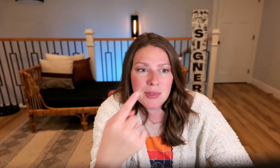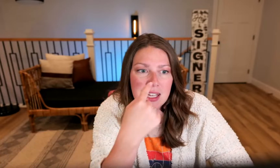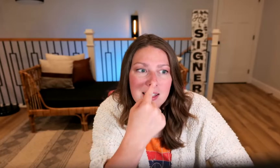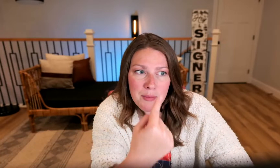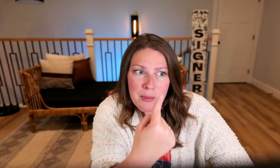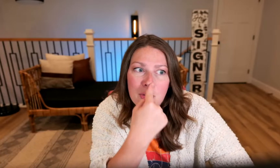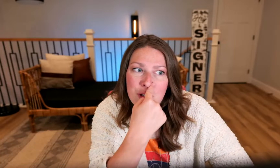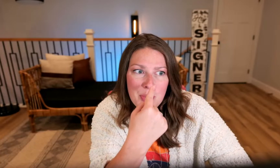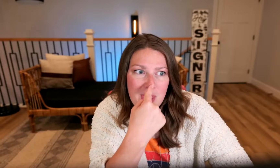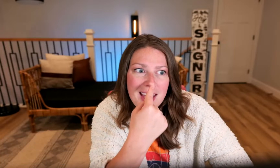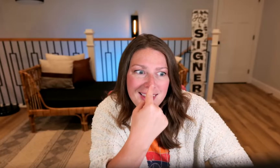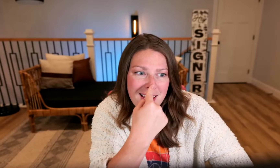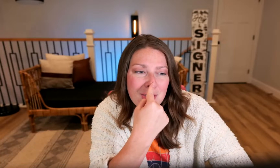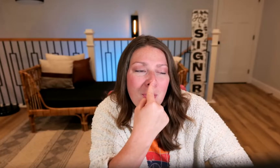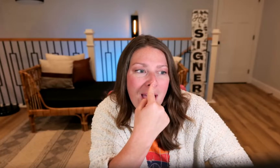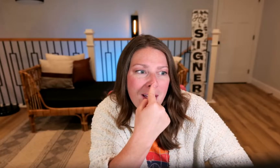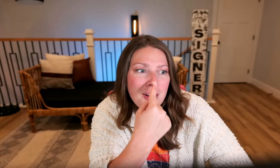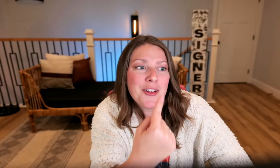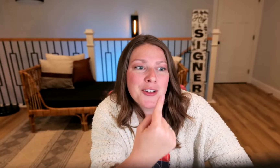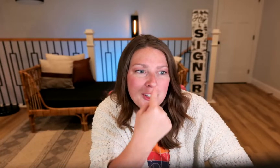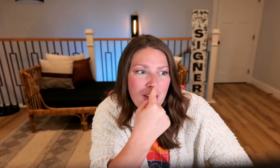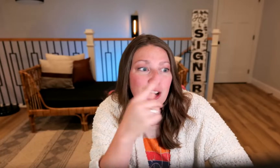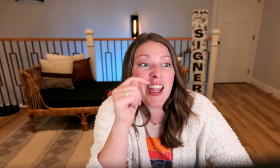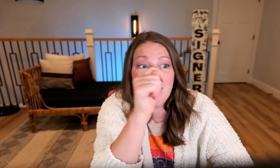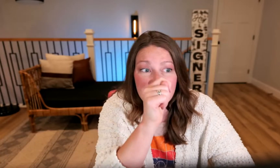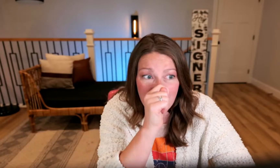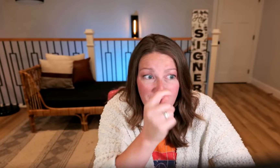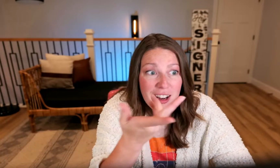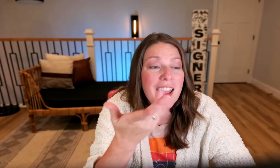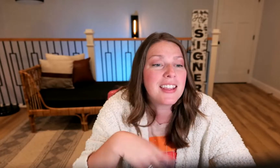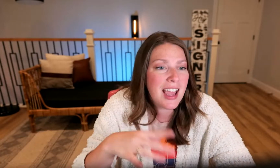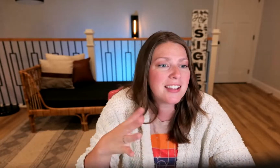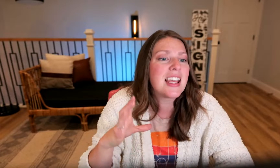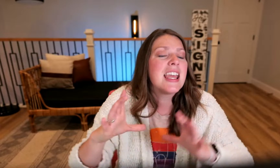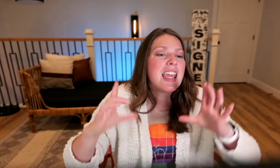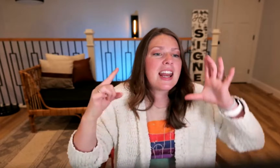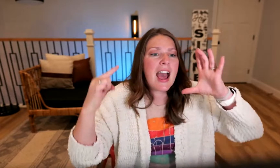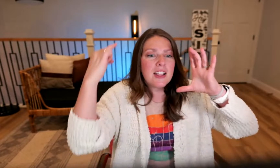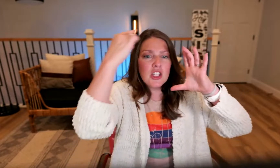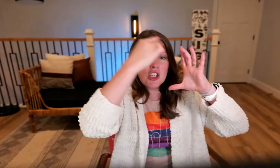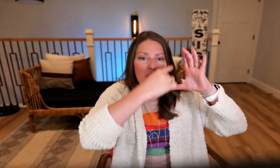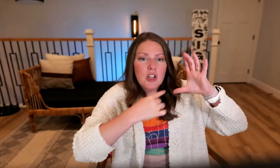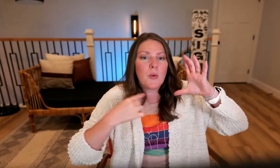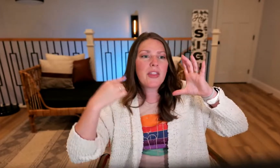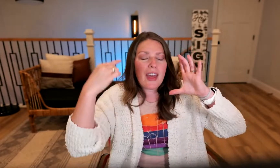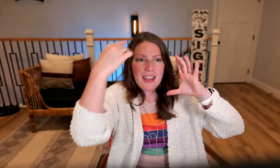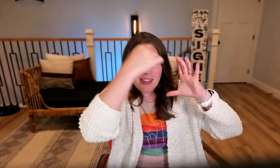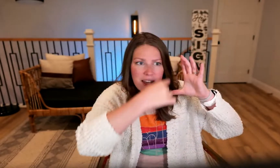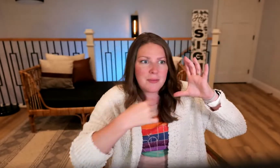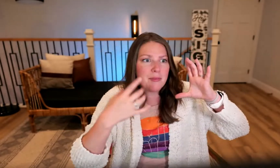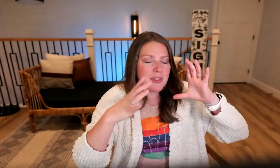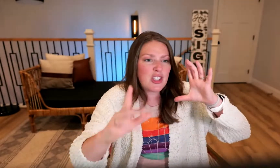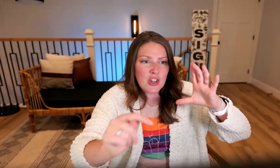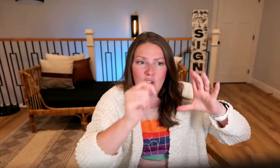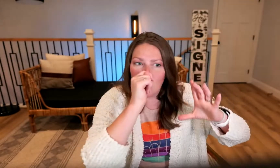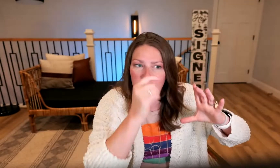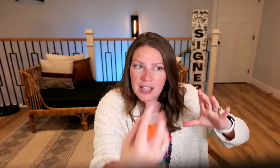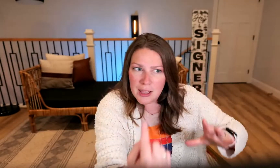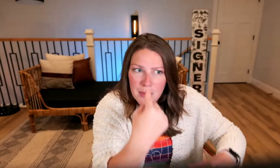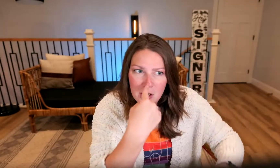seeing some people do this as well. Target, target, yes. It has to do with like the circle in the